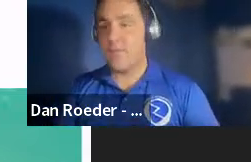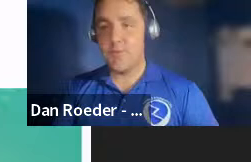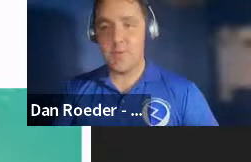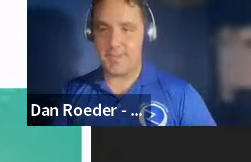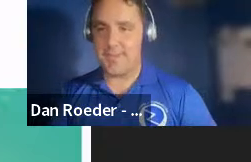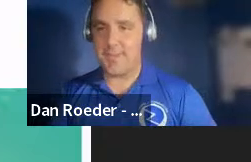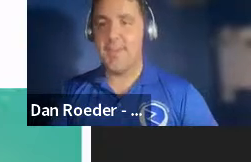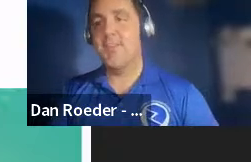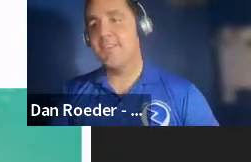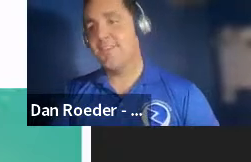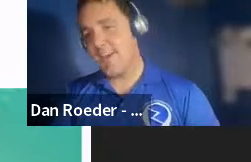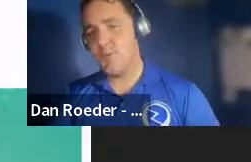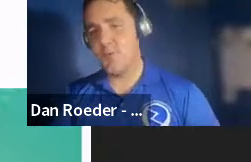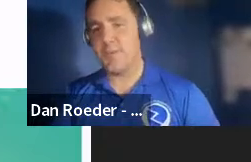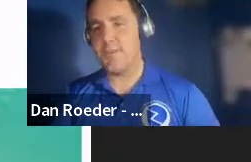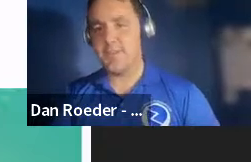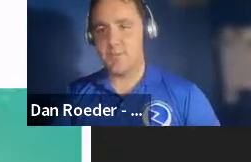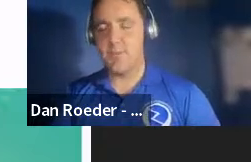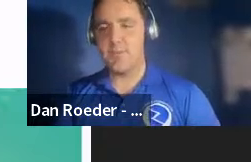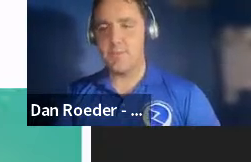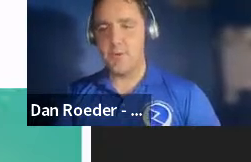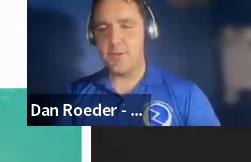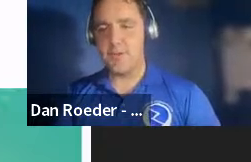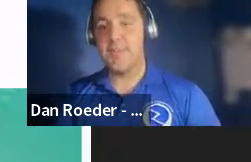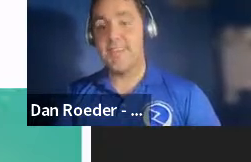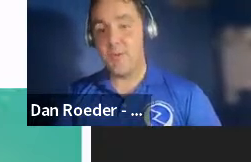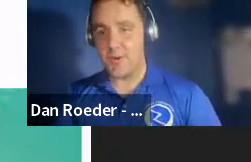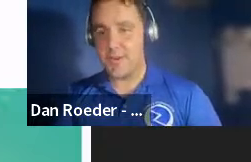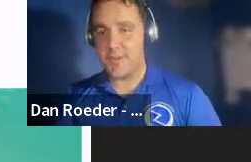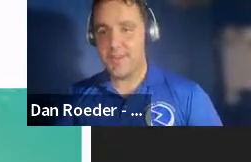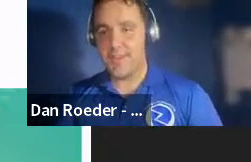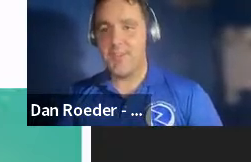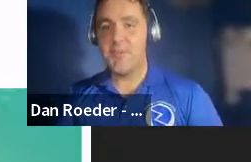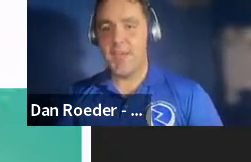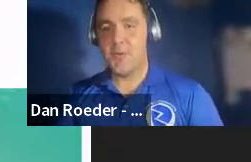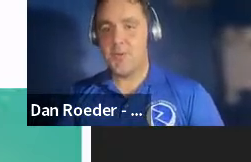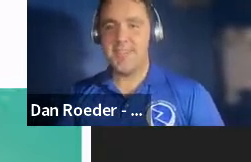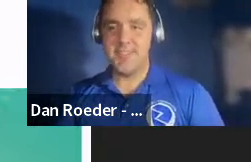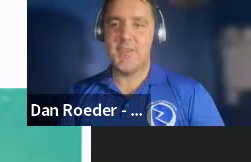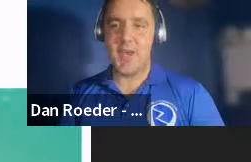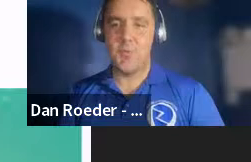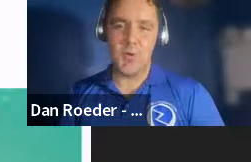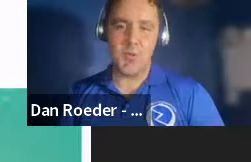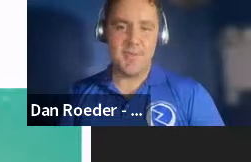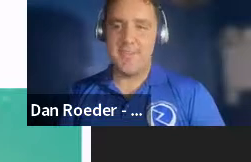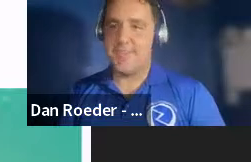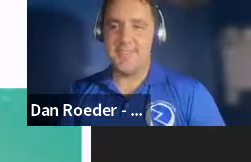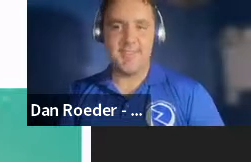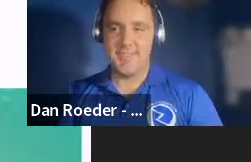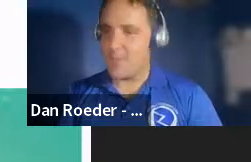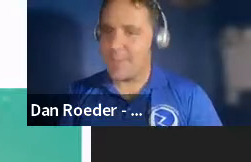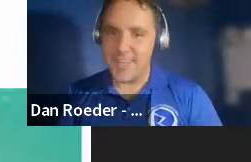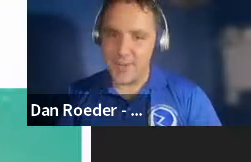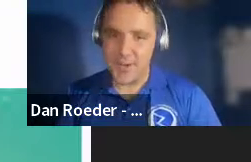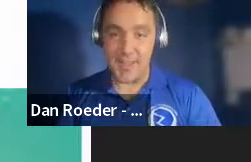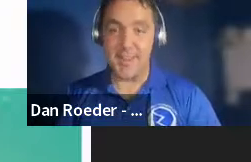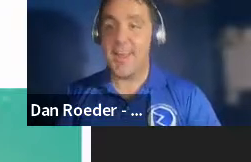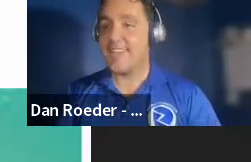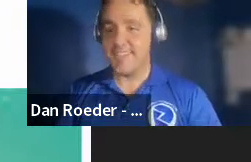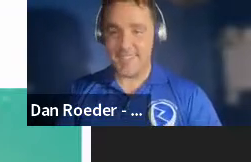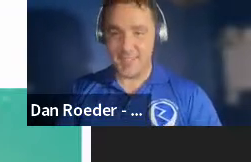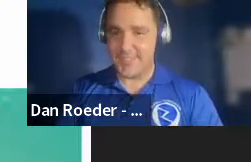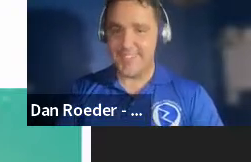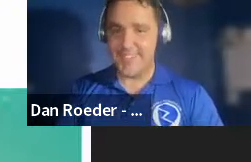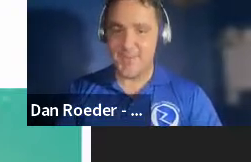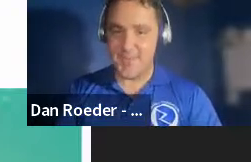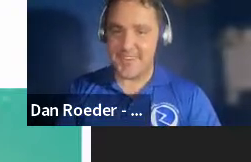for everybody, the second word is the most important: network. Your network is your net worth, is something I hear a